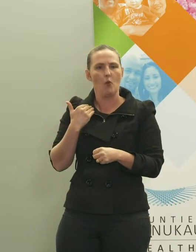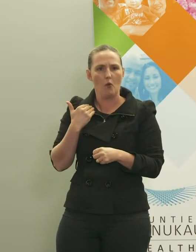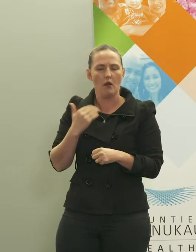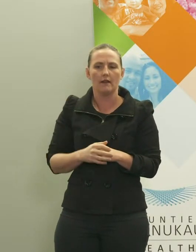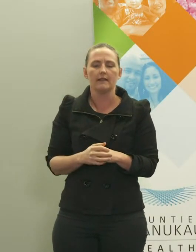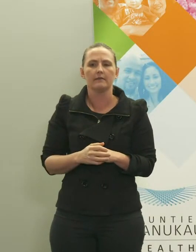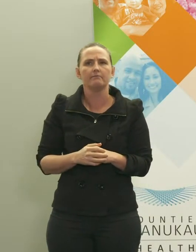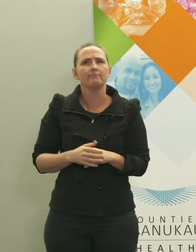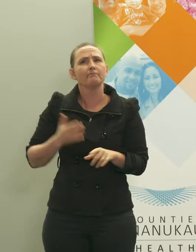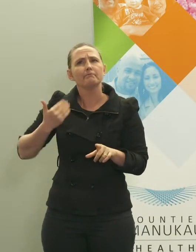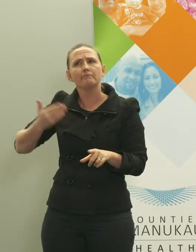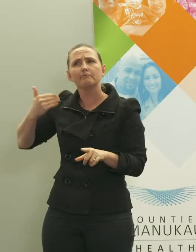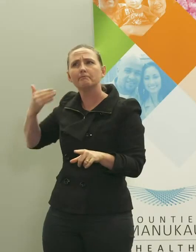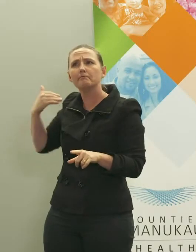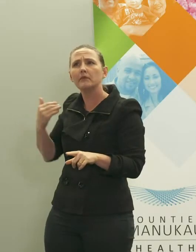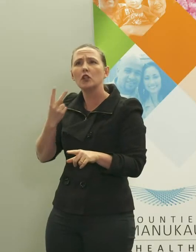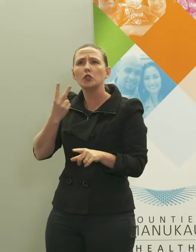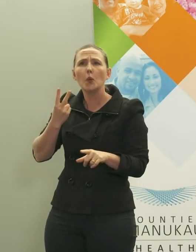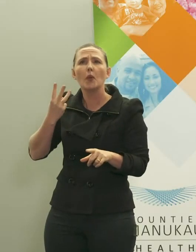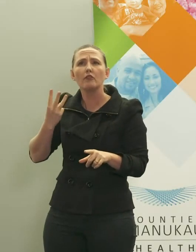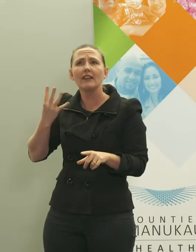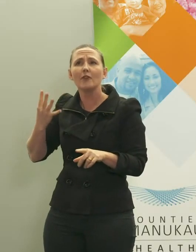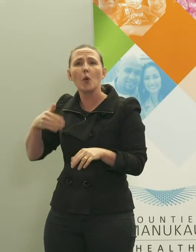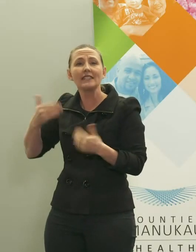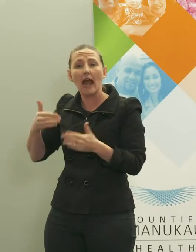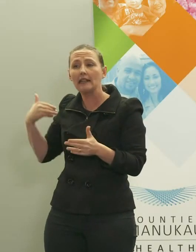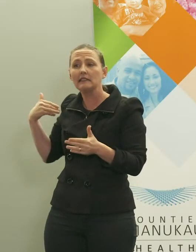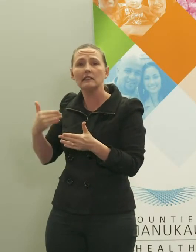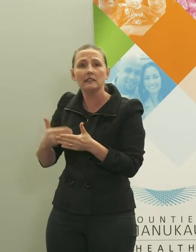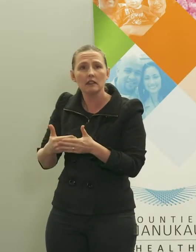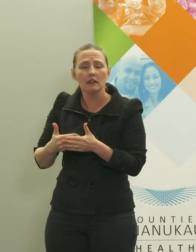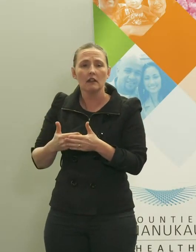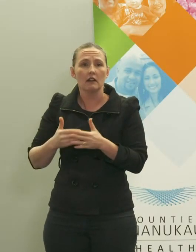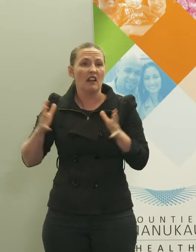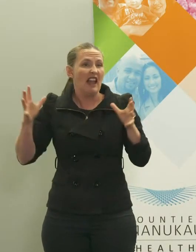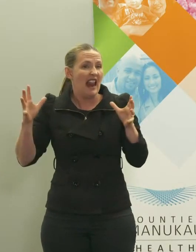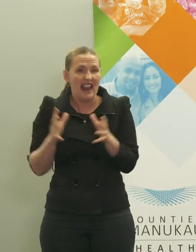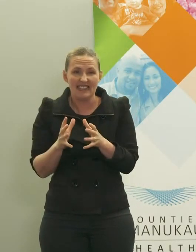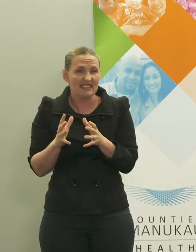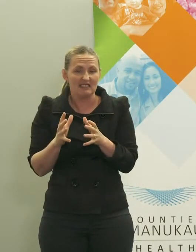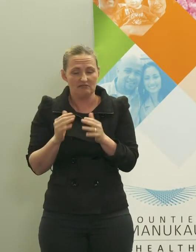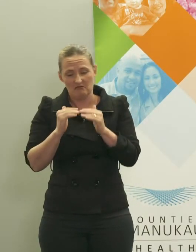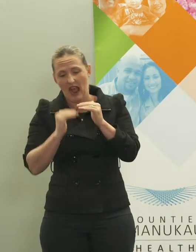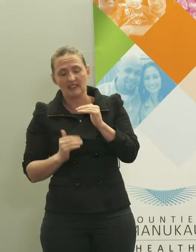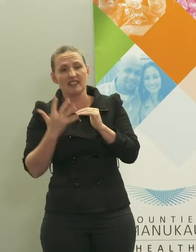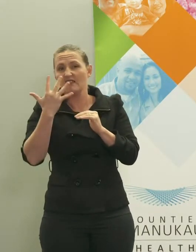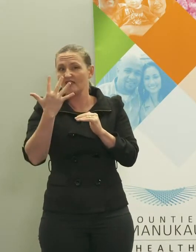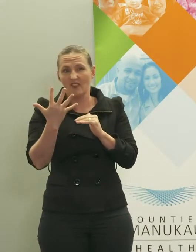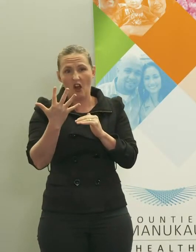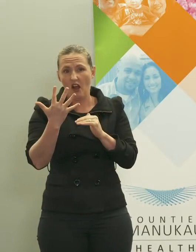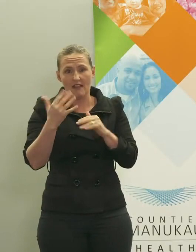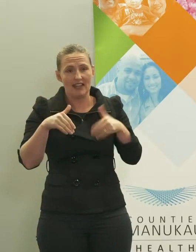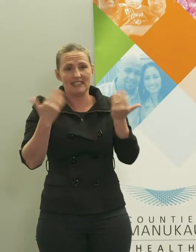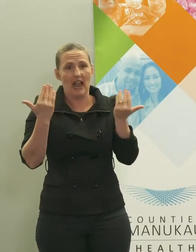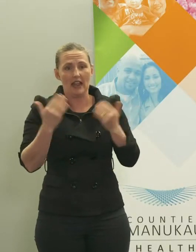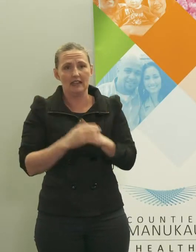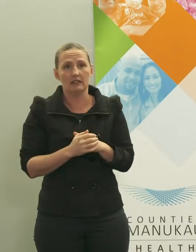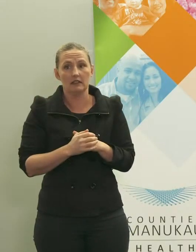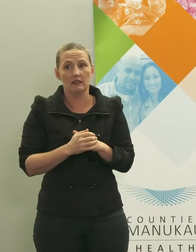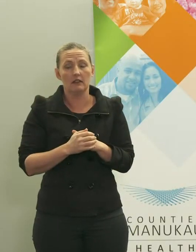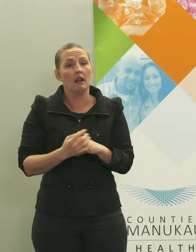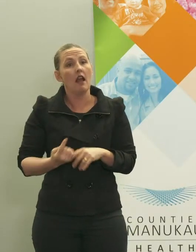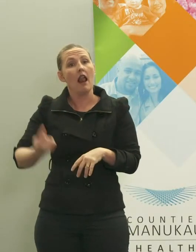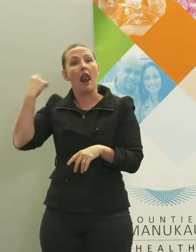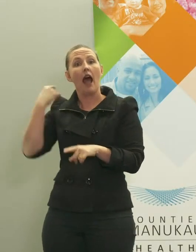4 days, it's been less than 5 cases a day. About a week ago, it was between 5 and